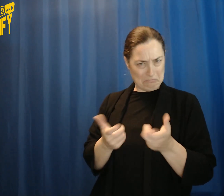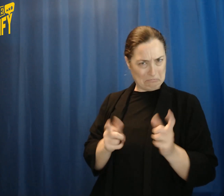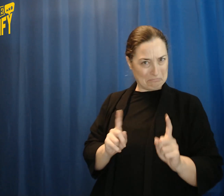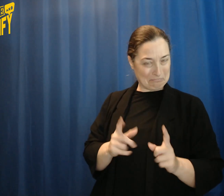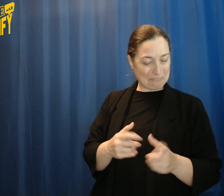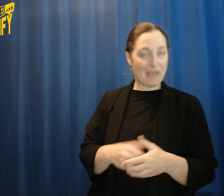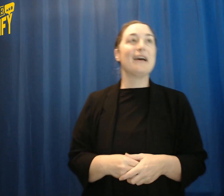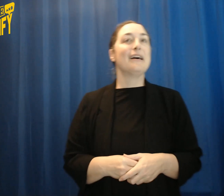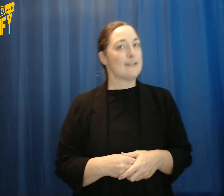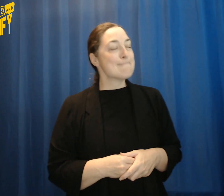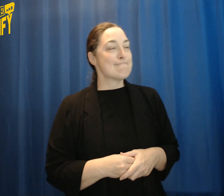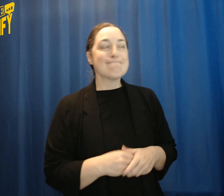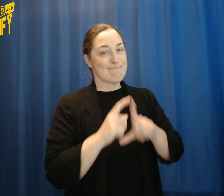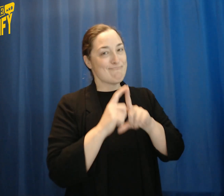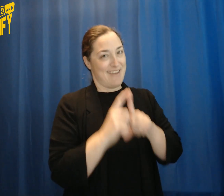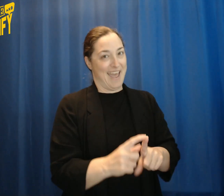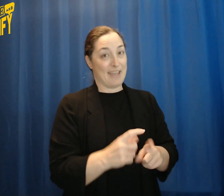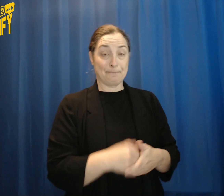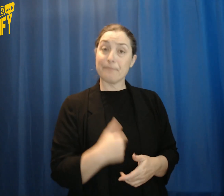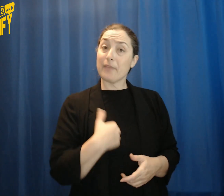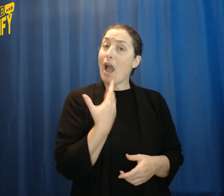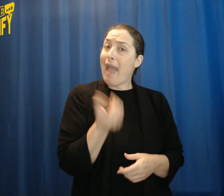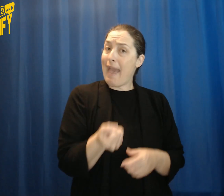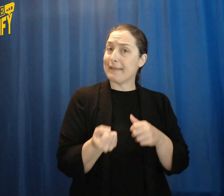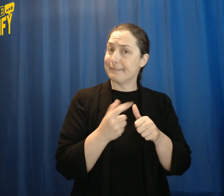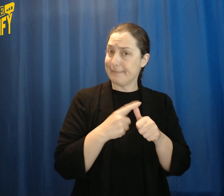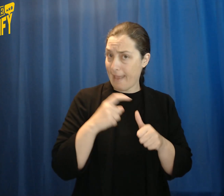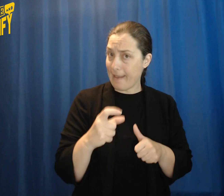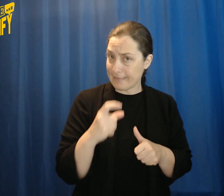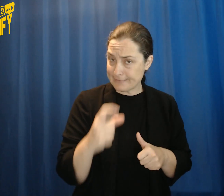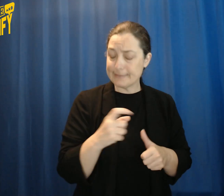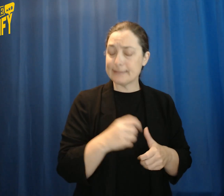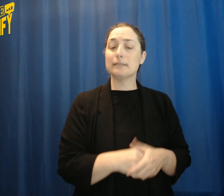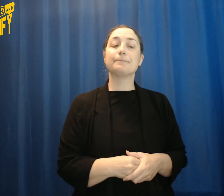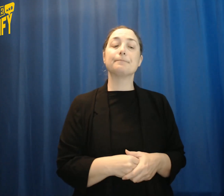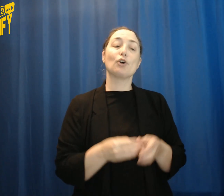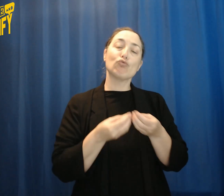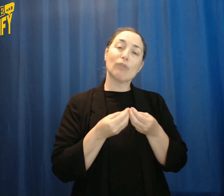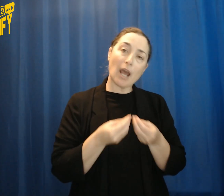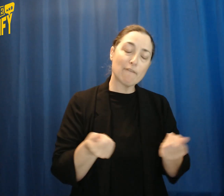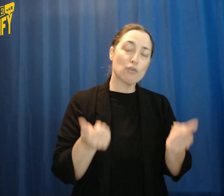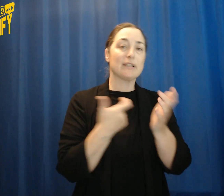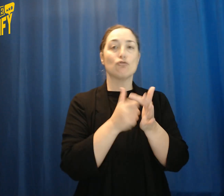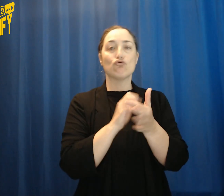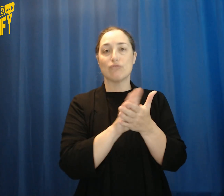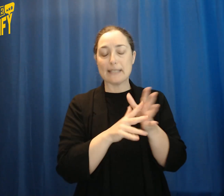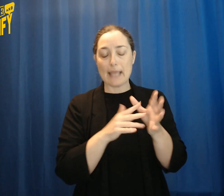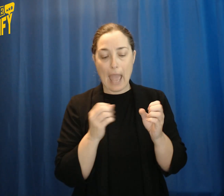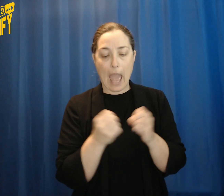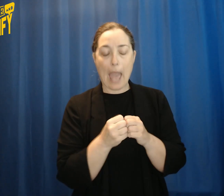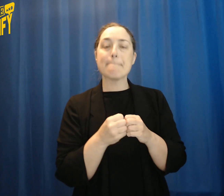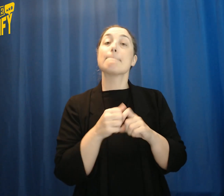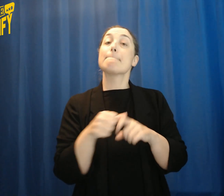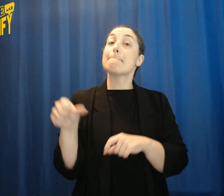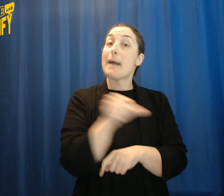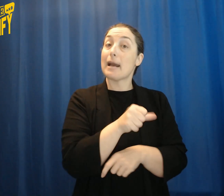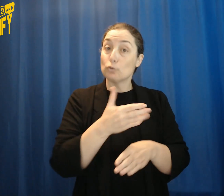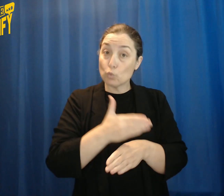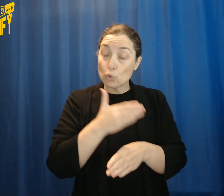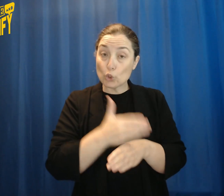So I'd had an accident and recovered, done all the rehab, gone back to work and nearly finished myself off again because the